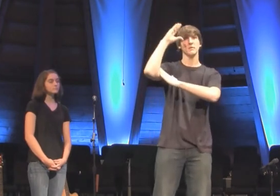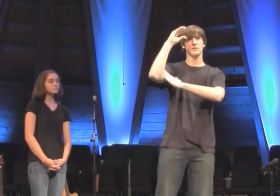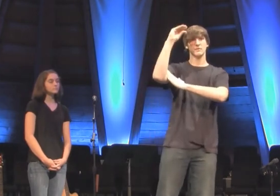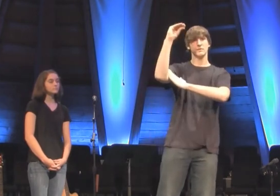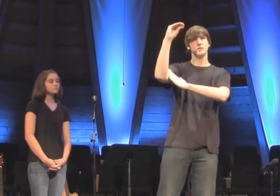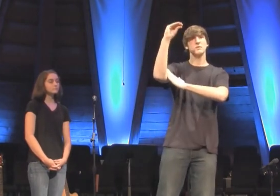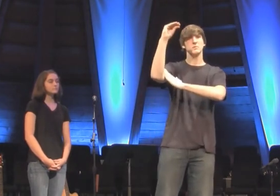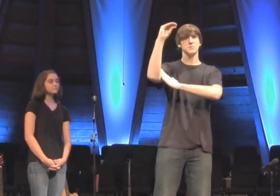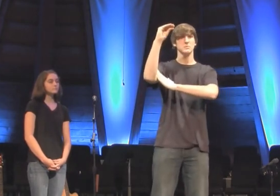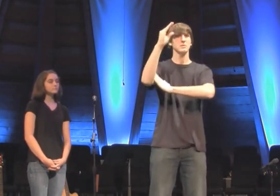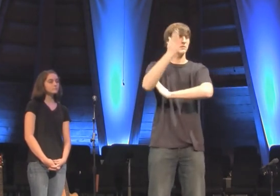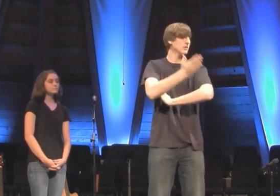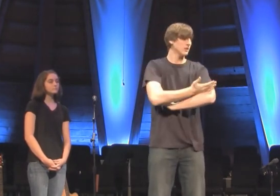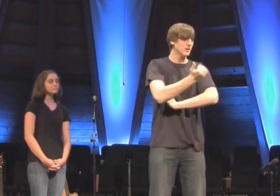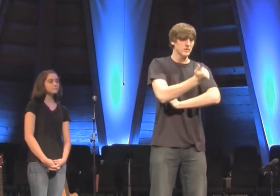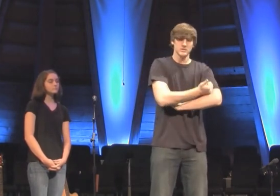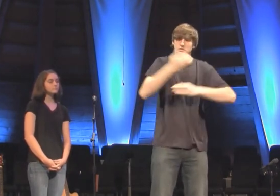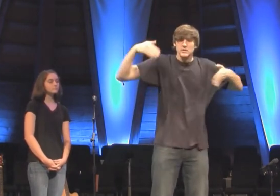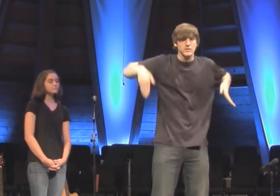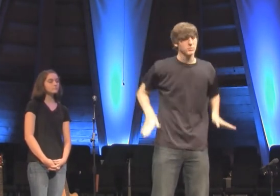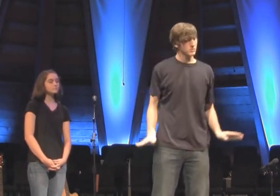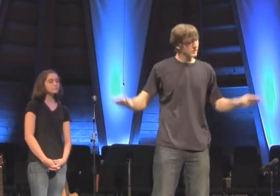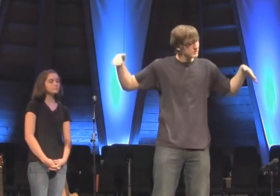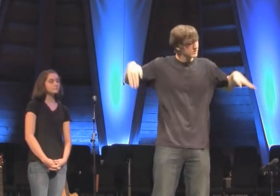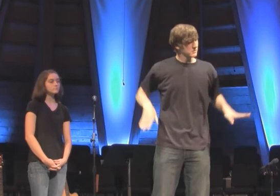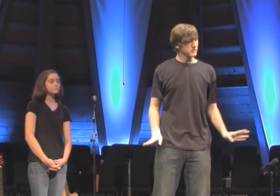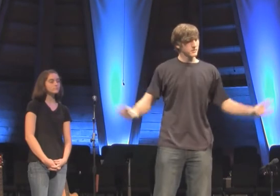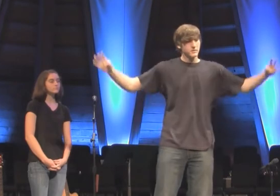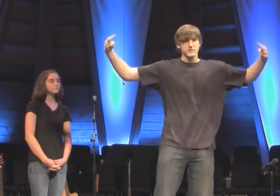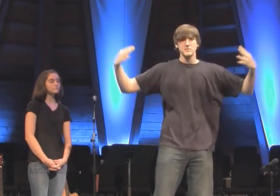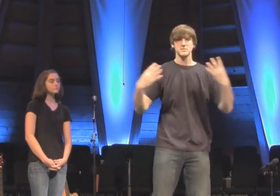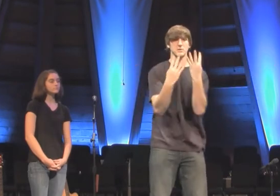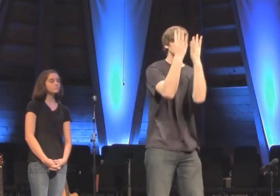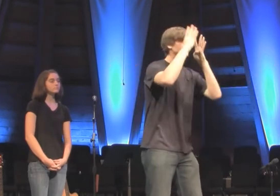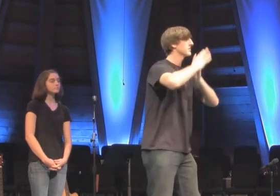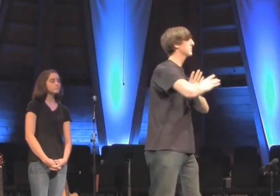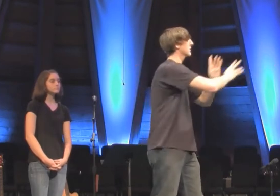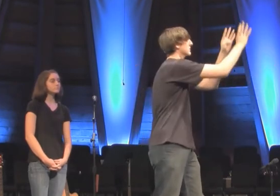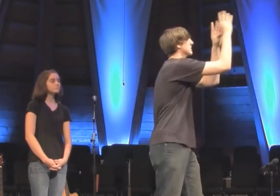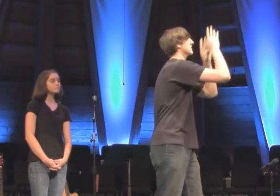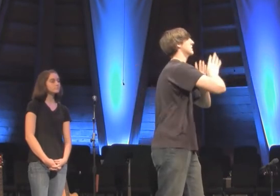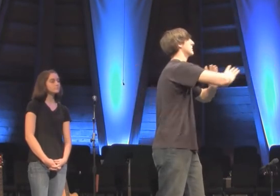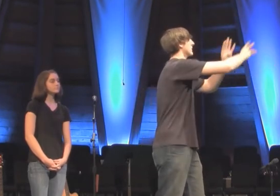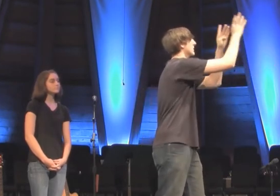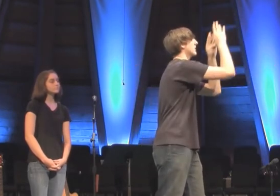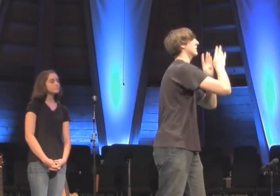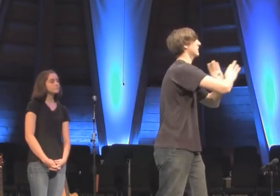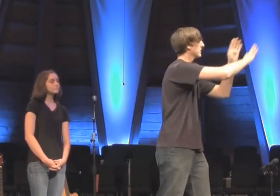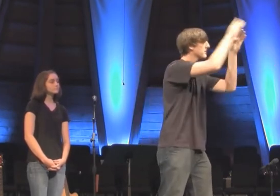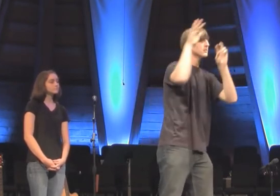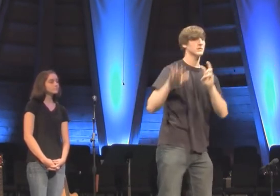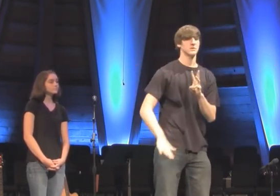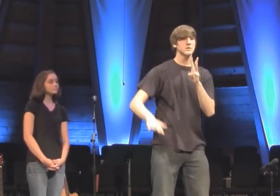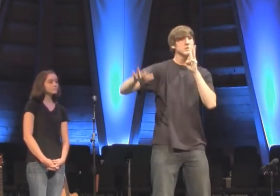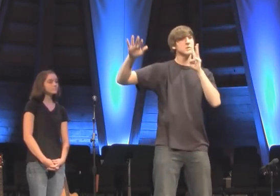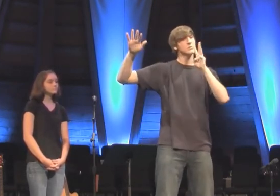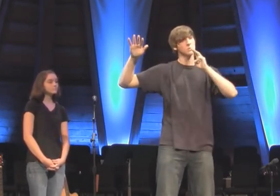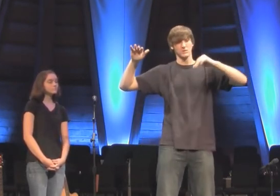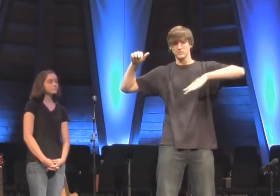Bethlehem Angels gathered round him underneath the stars singing praises to the Great I Am He walked